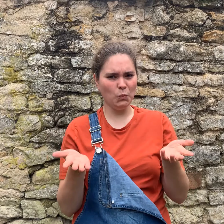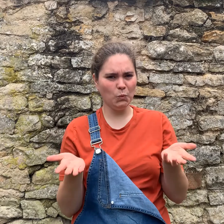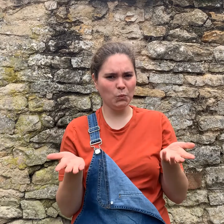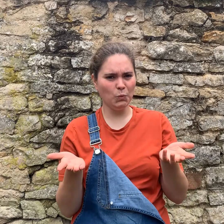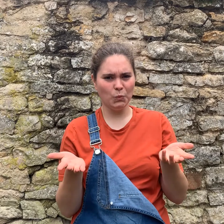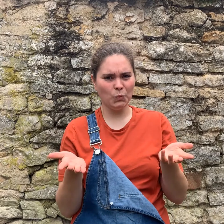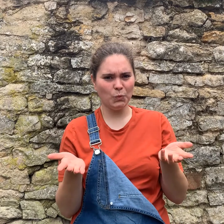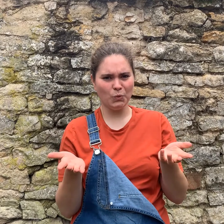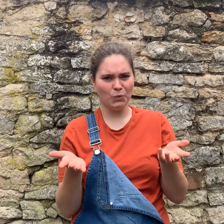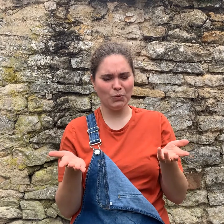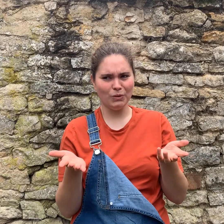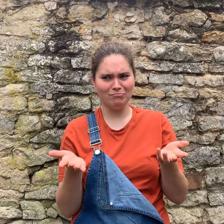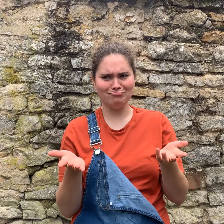I just could not work it out.